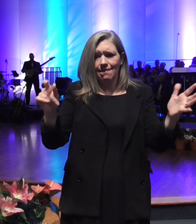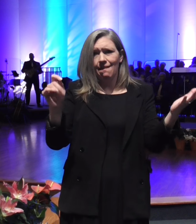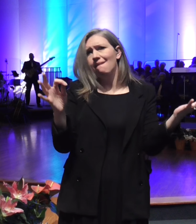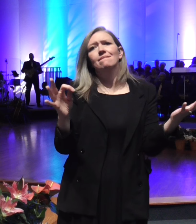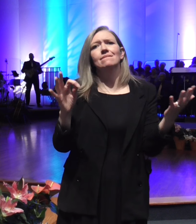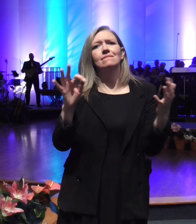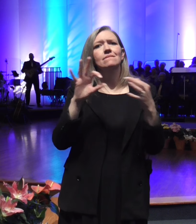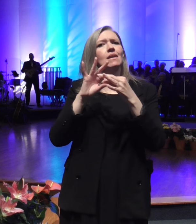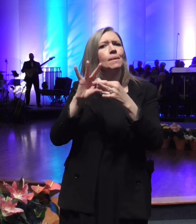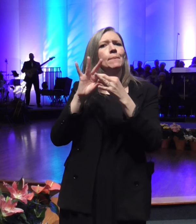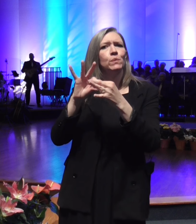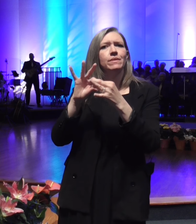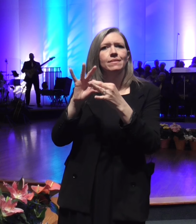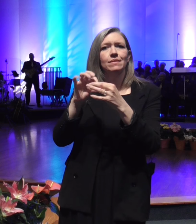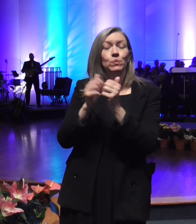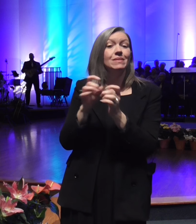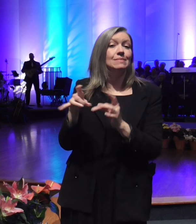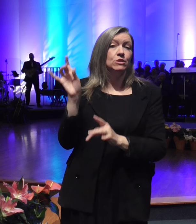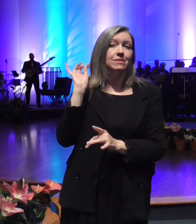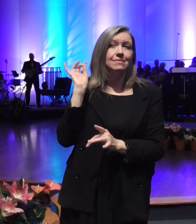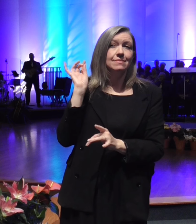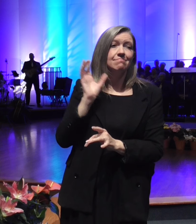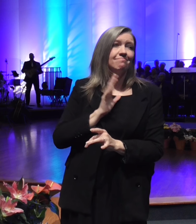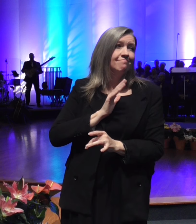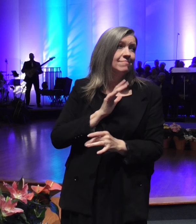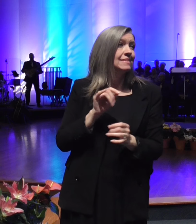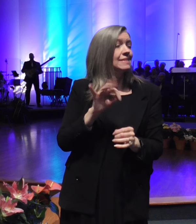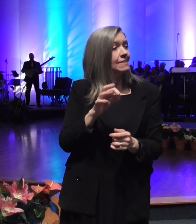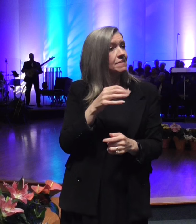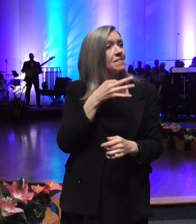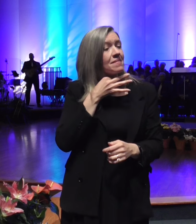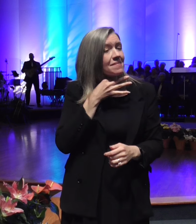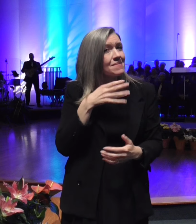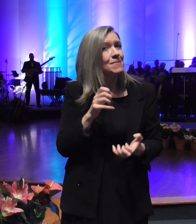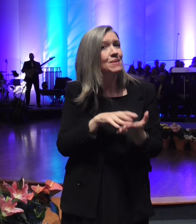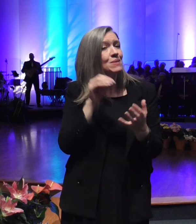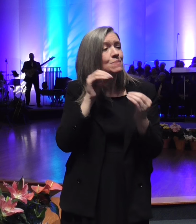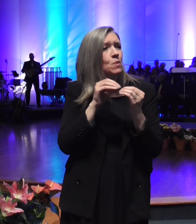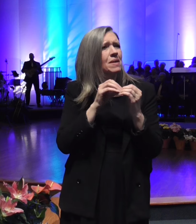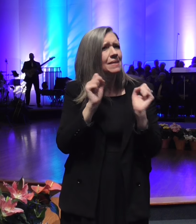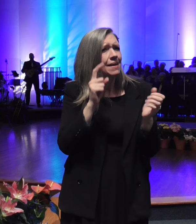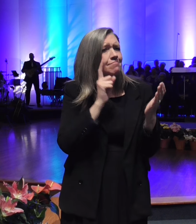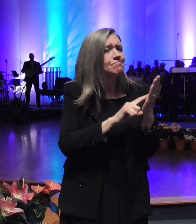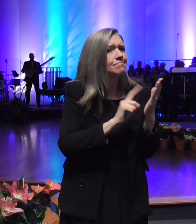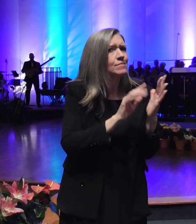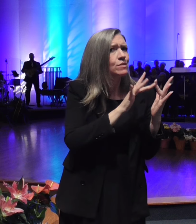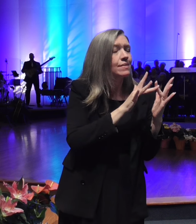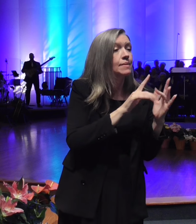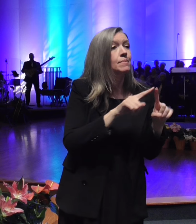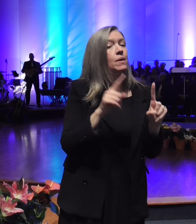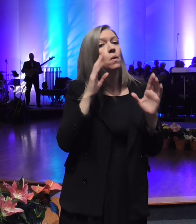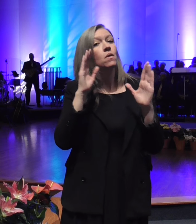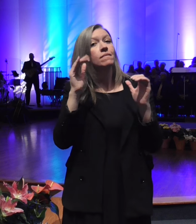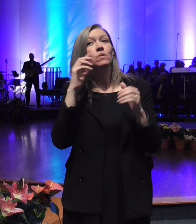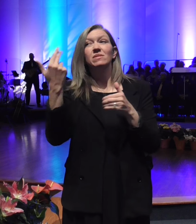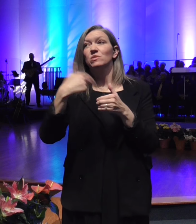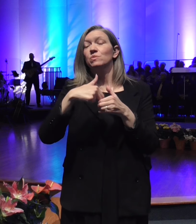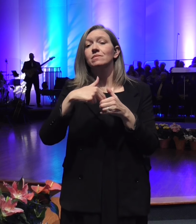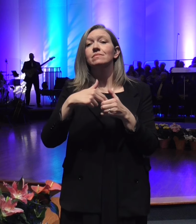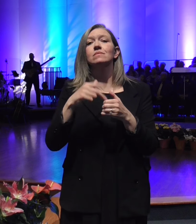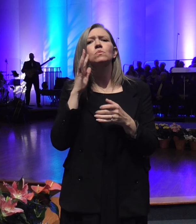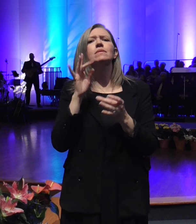of communion with Spirit. And so if you want to learn more about it, you can go online, but I hope you'll consider joining us. We'll be doing spiritual